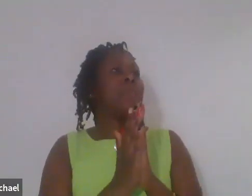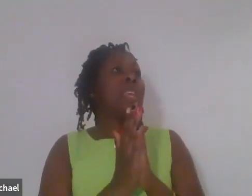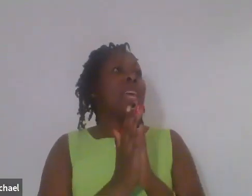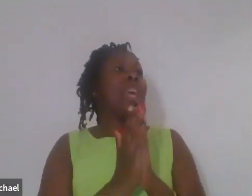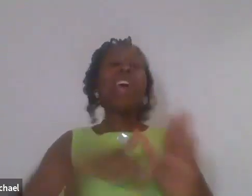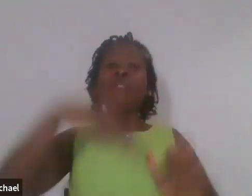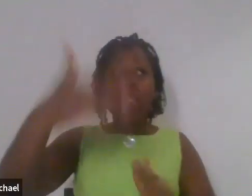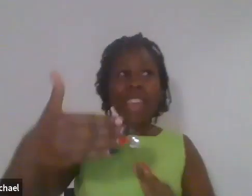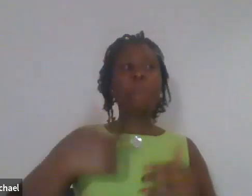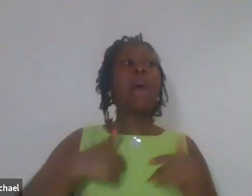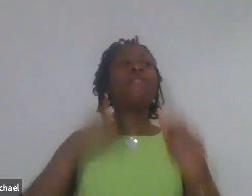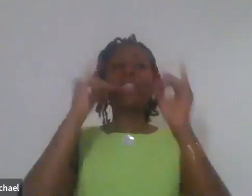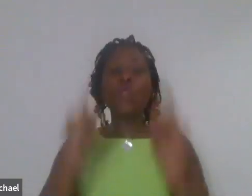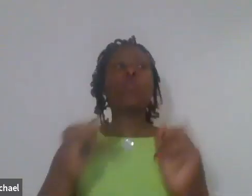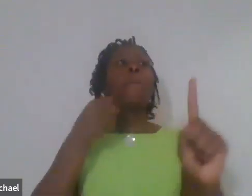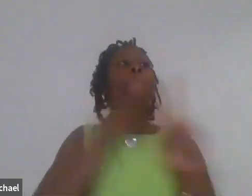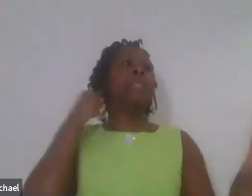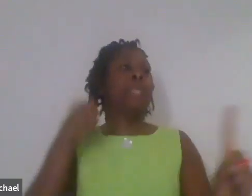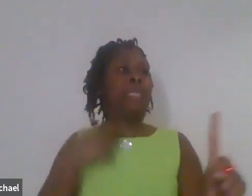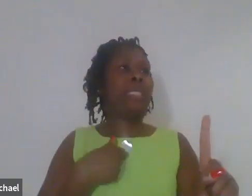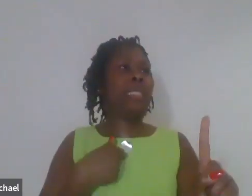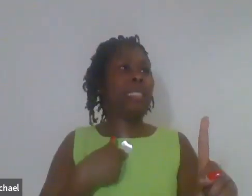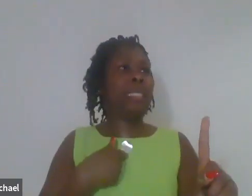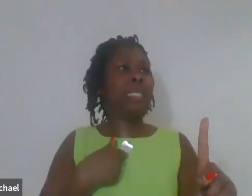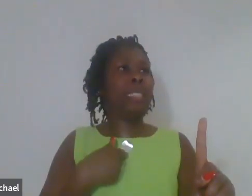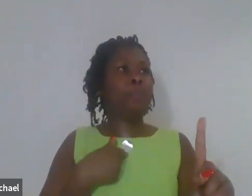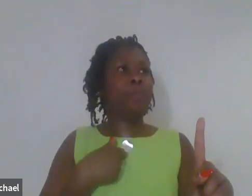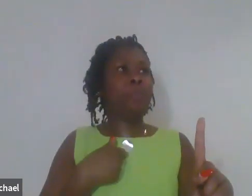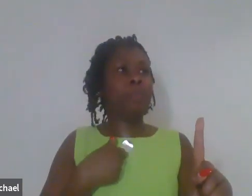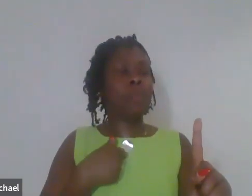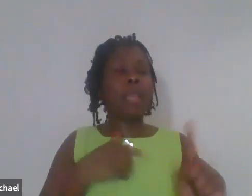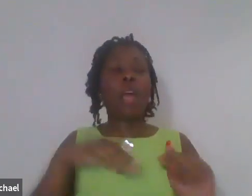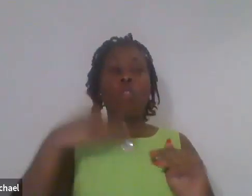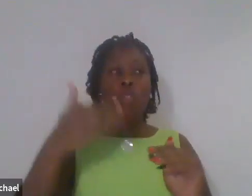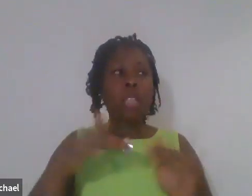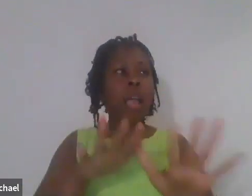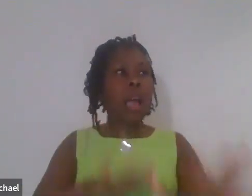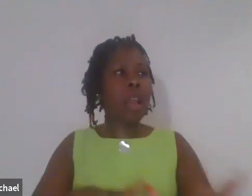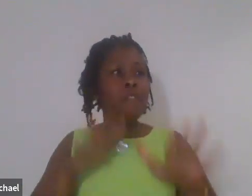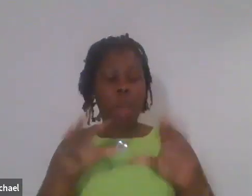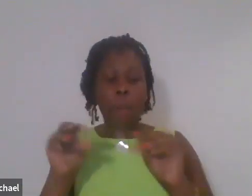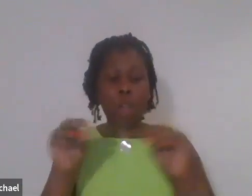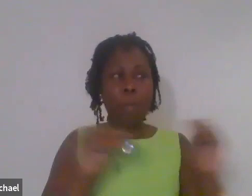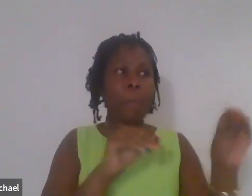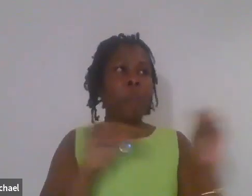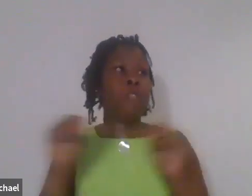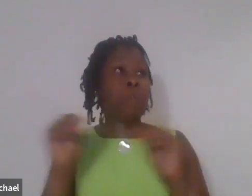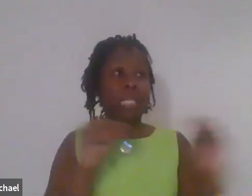I get new stories. Every day I get new stories. I get new impact. So I'm always